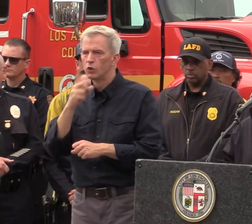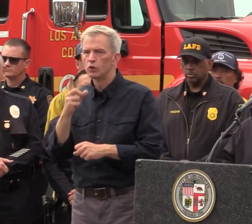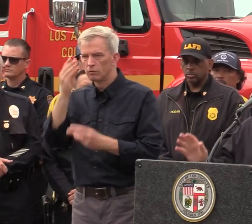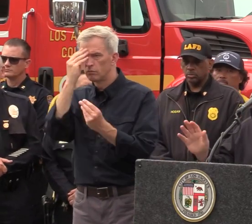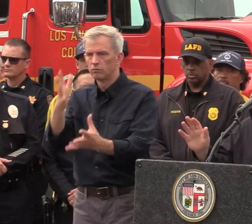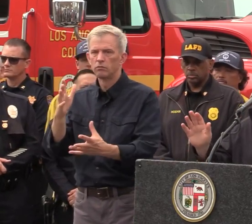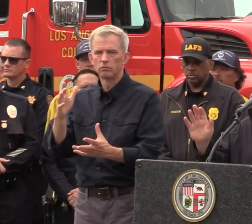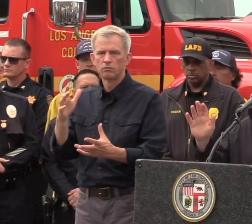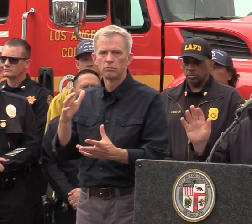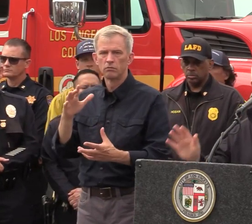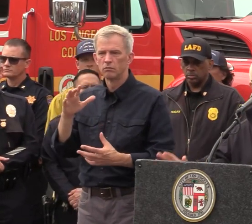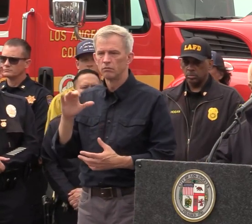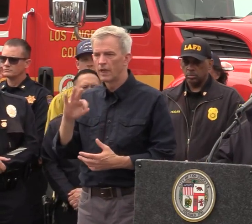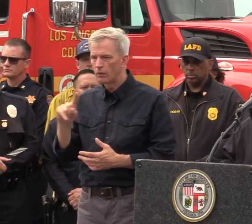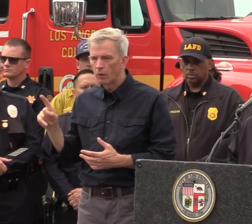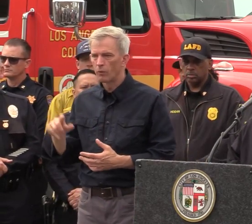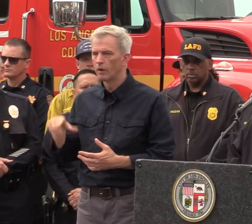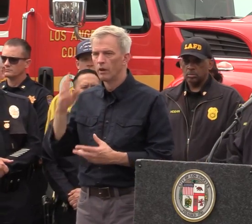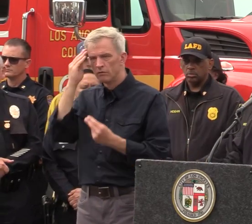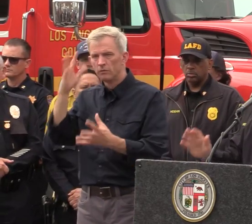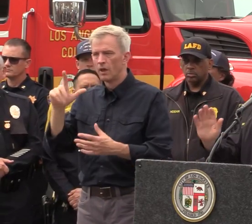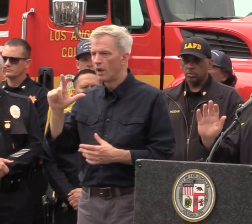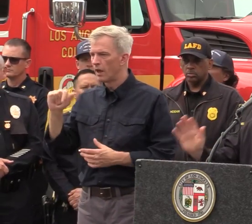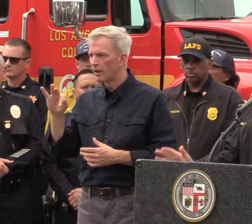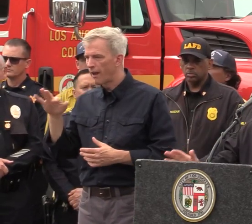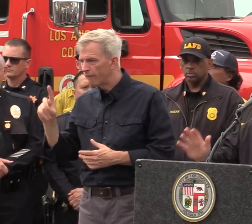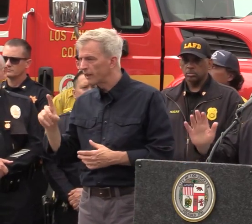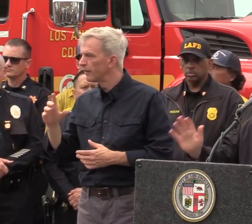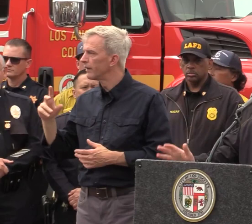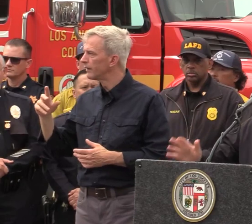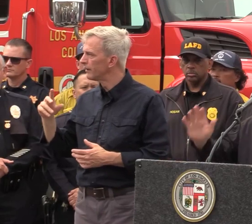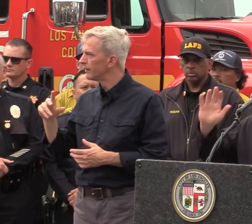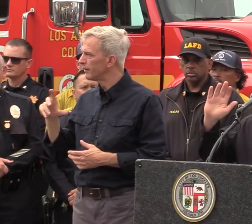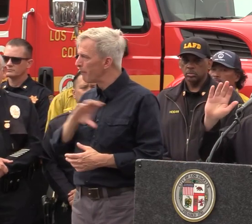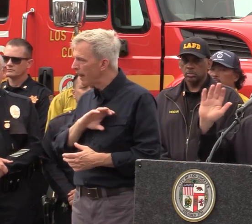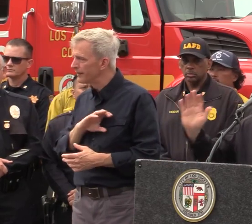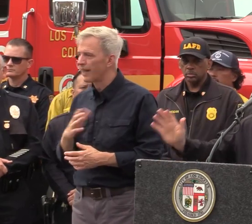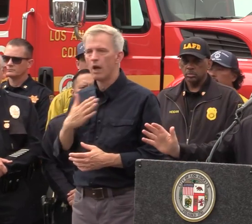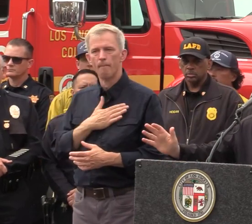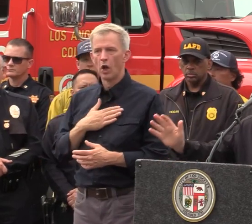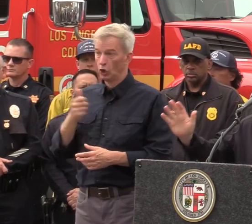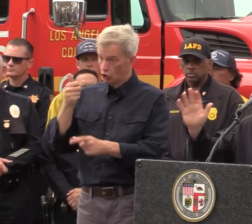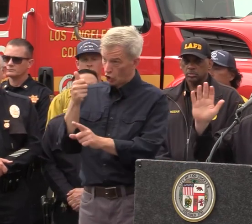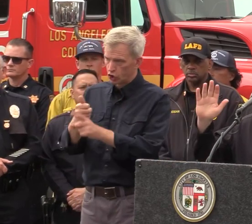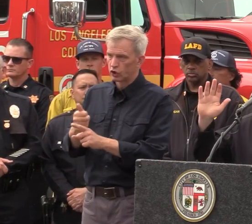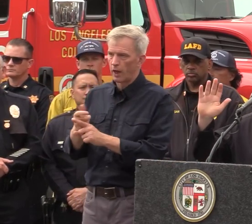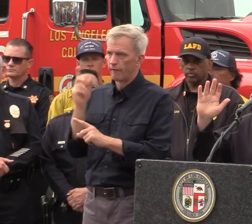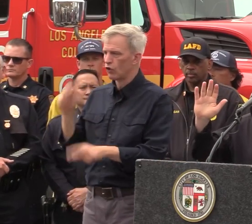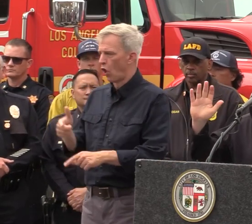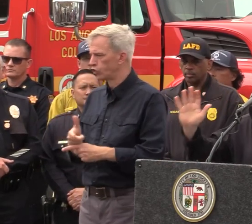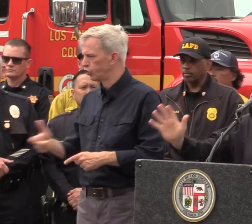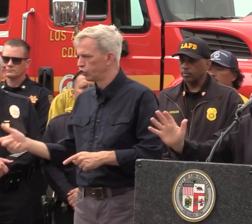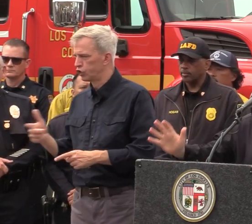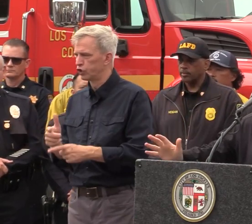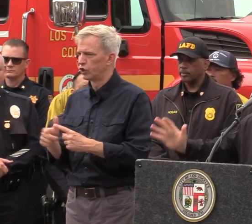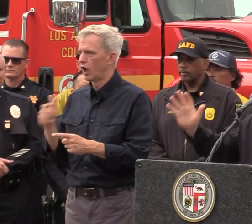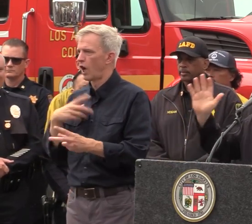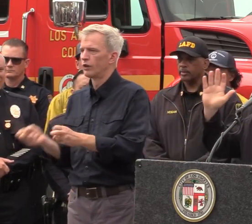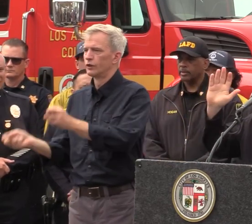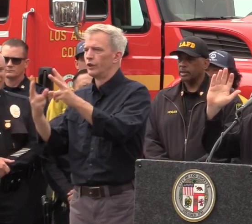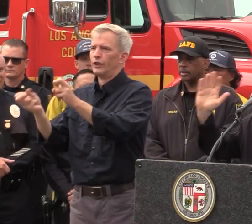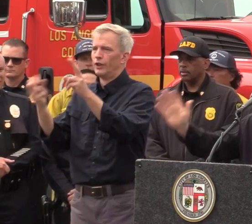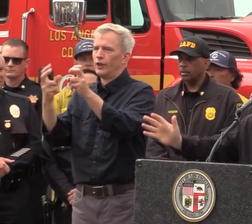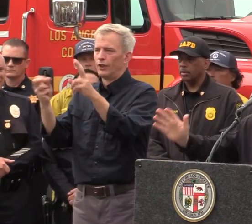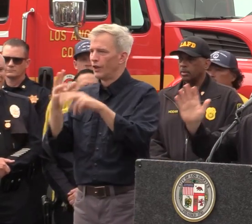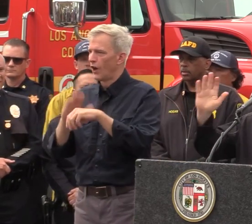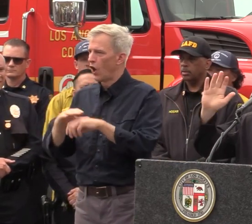LAFD, make sure to alert LAPD. Please do not start going and putting stuff out on social media